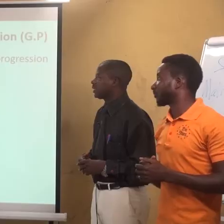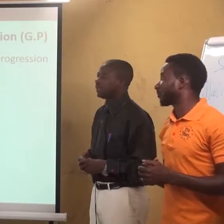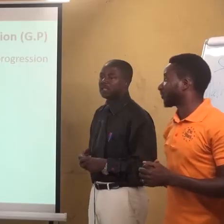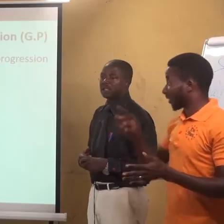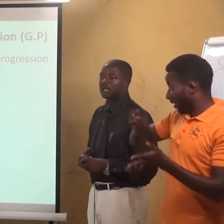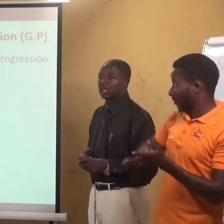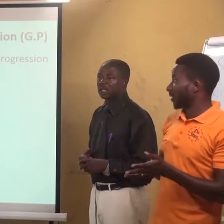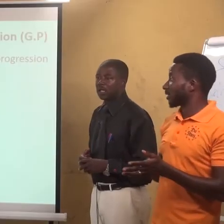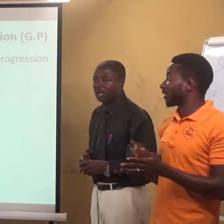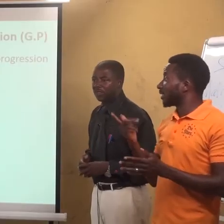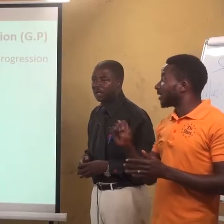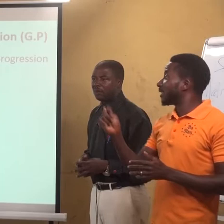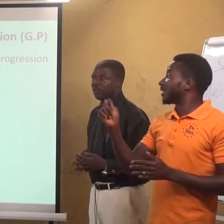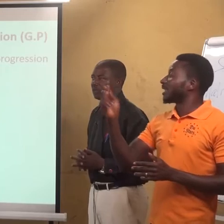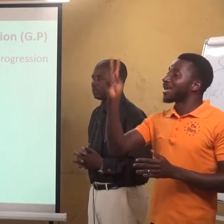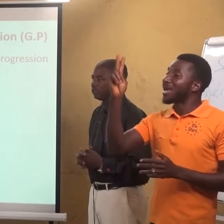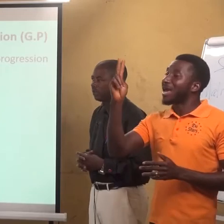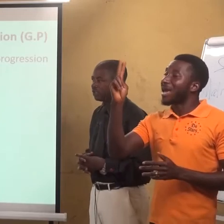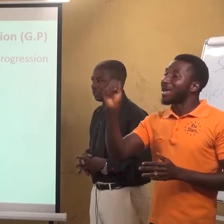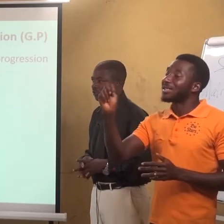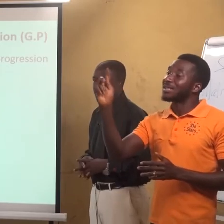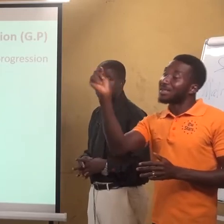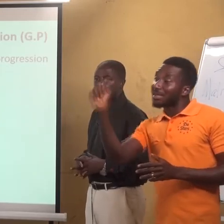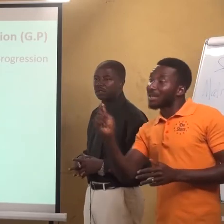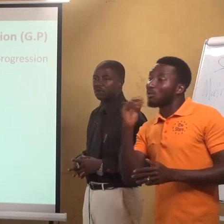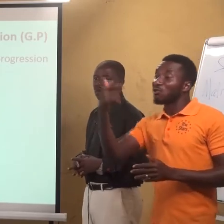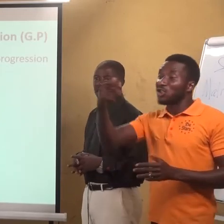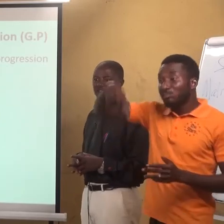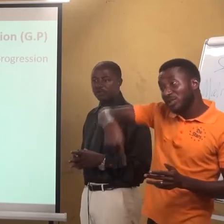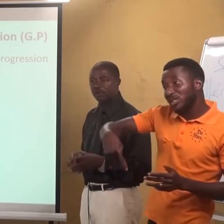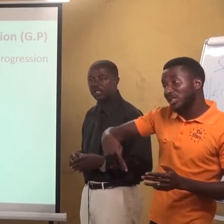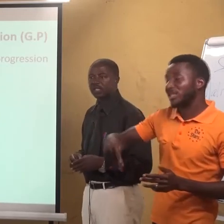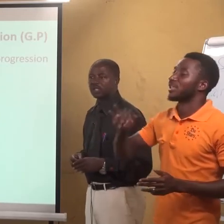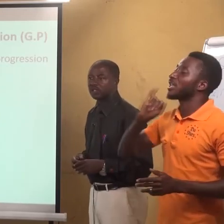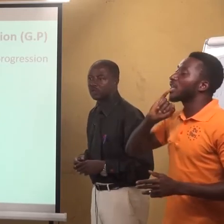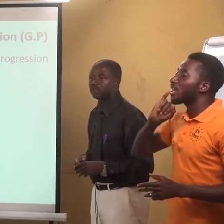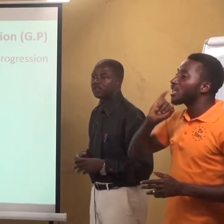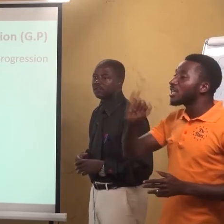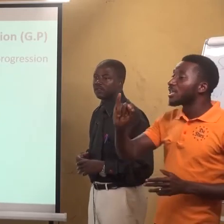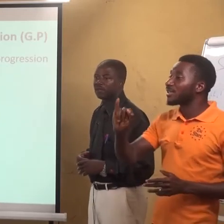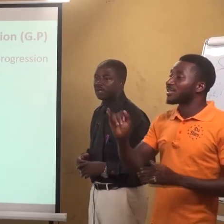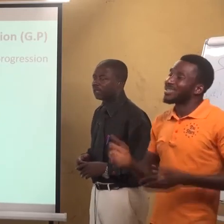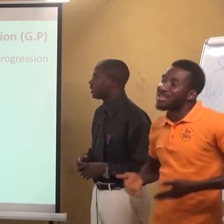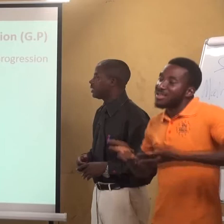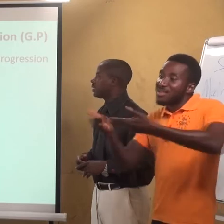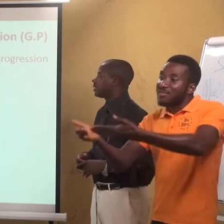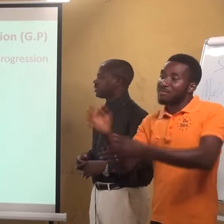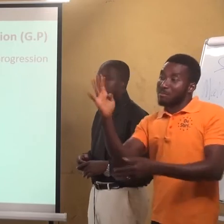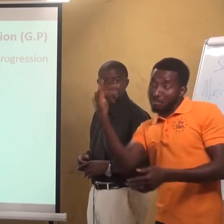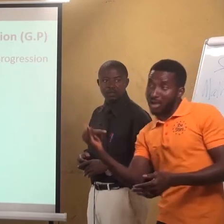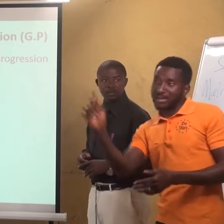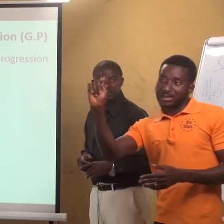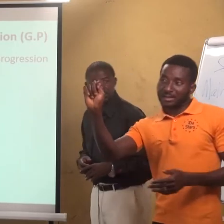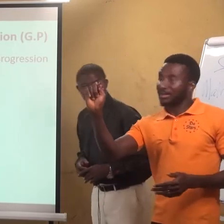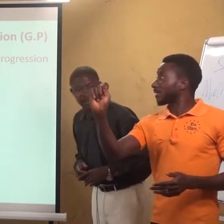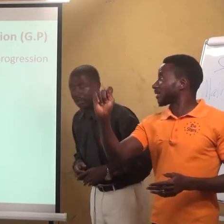repeat, the nth term of a geometric progression or exponential sequence is given by